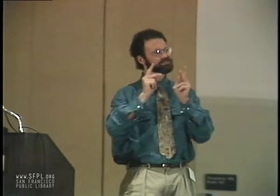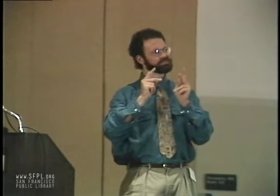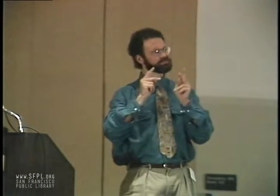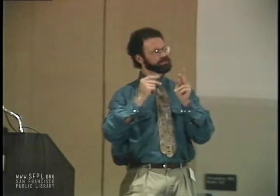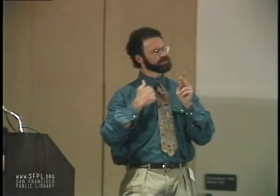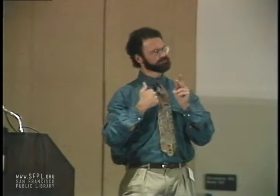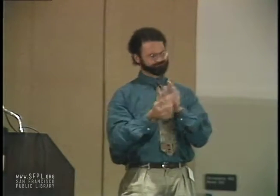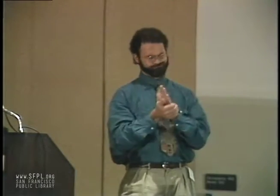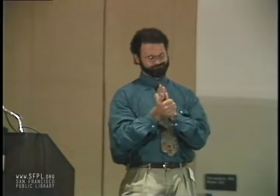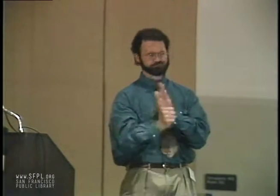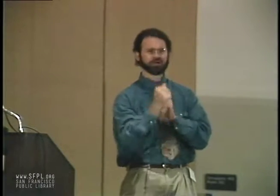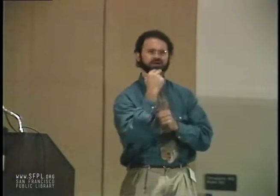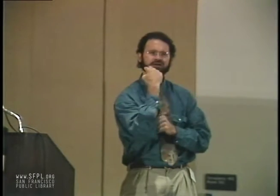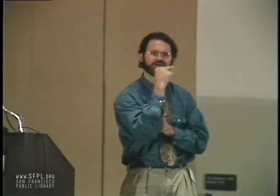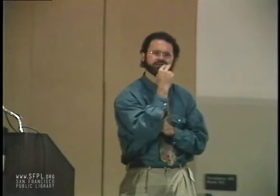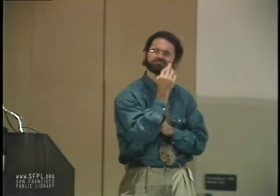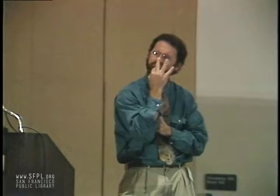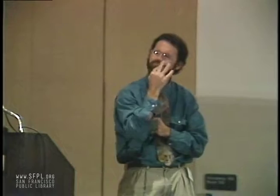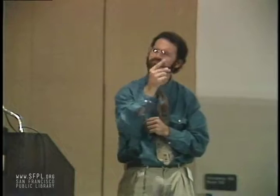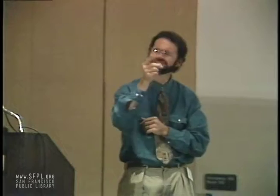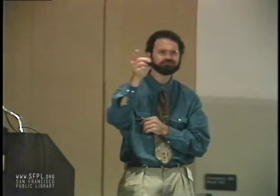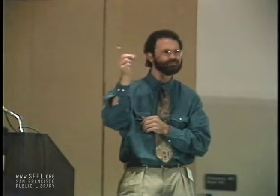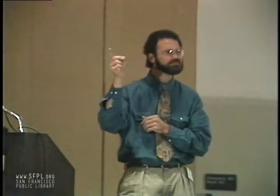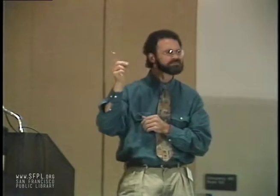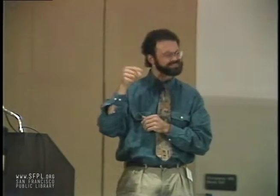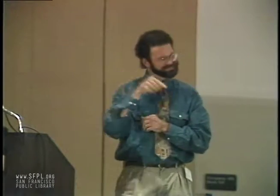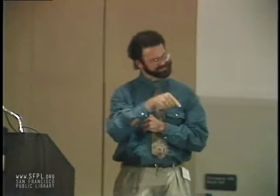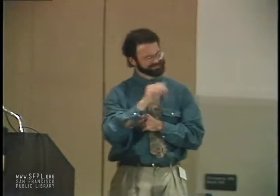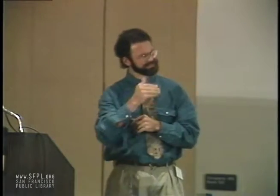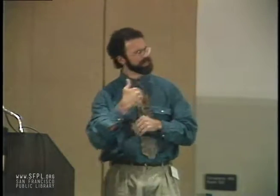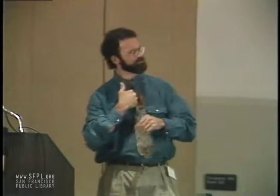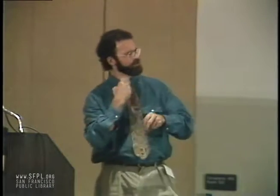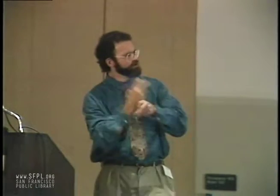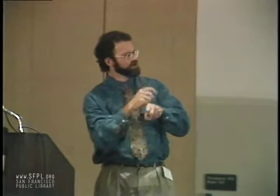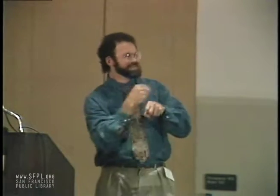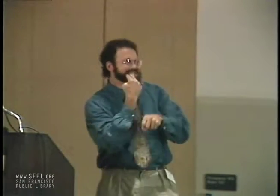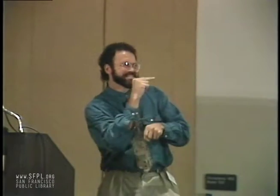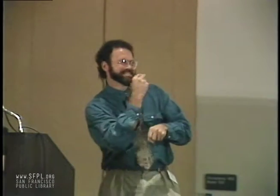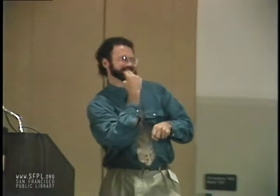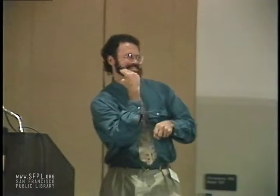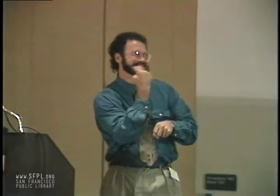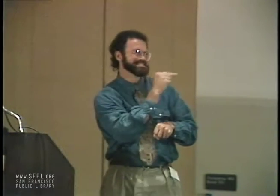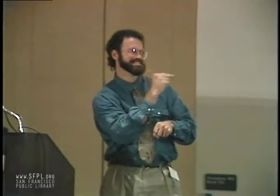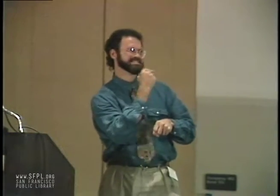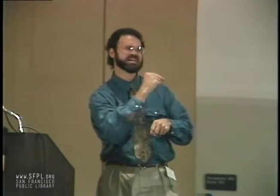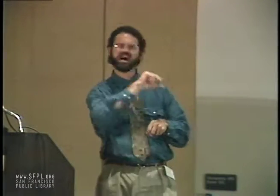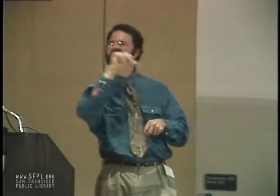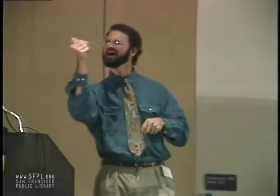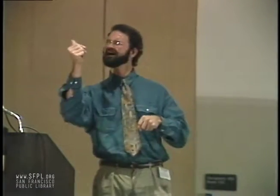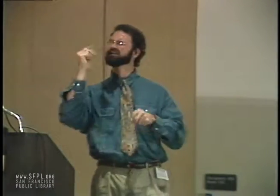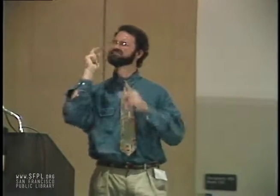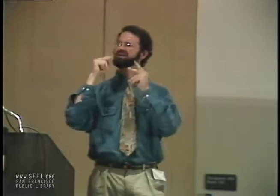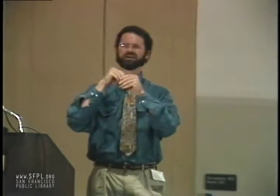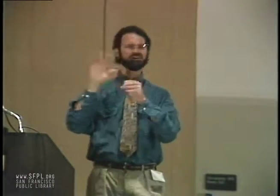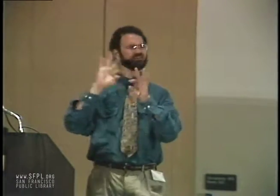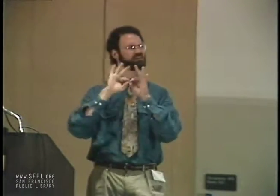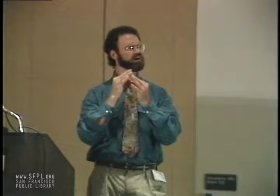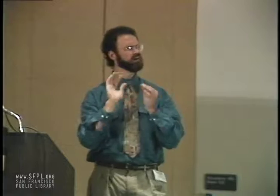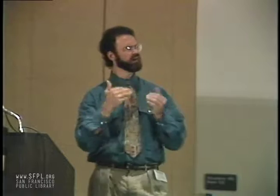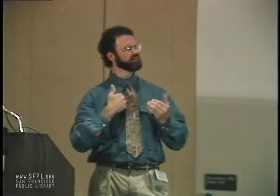members acted in the ways that they did. He didn't understand how they were so good at lip reading and how they understood